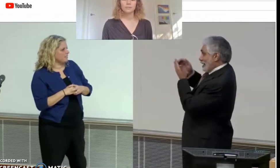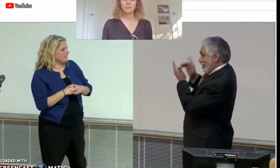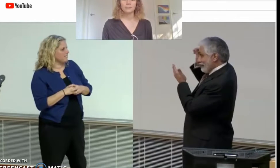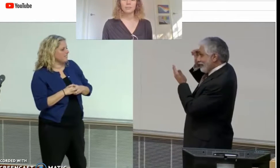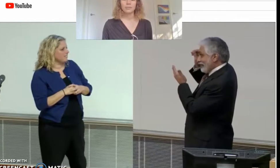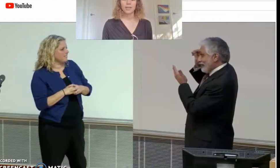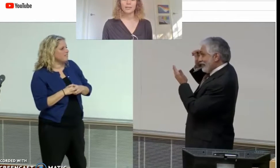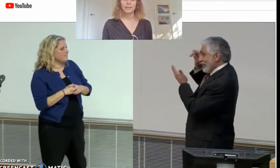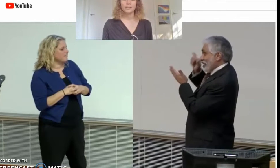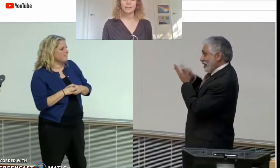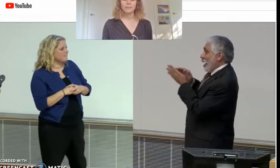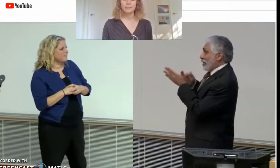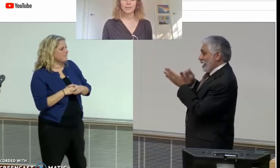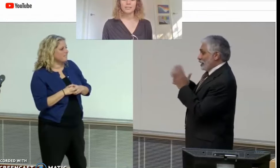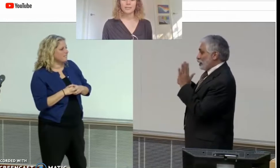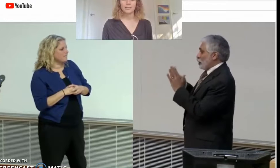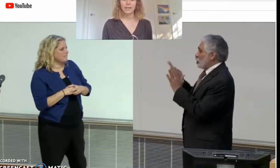We have to remember that the mind is like a painting.